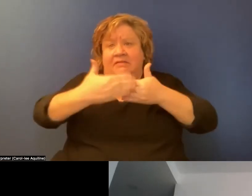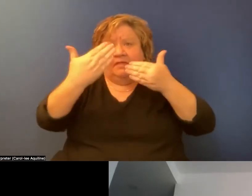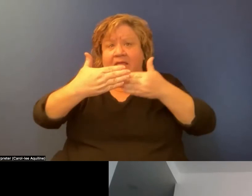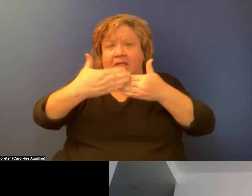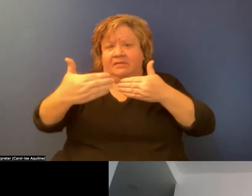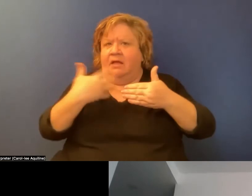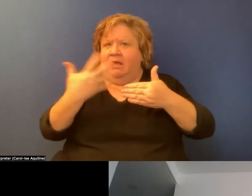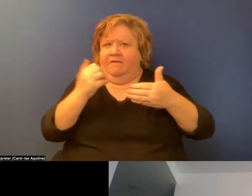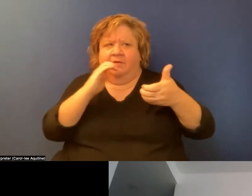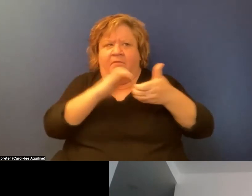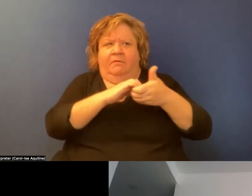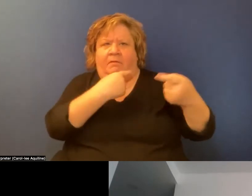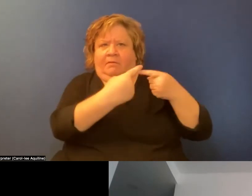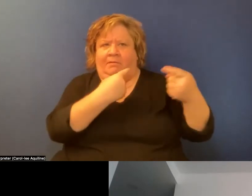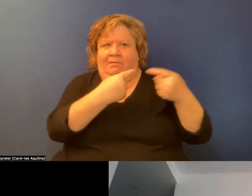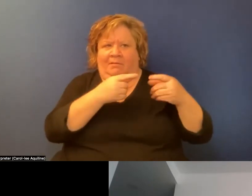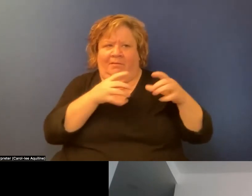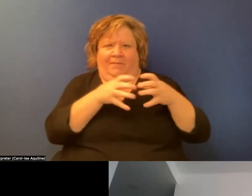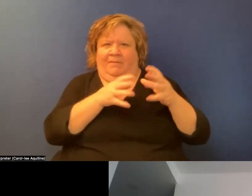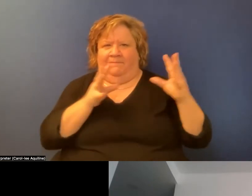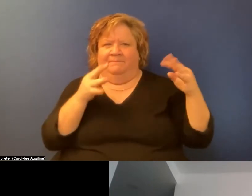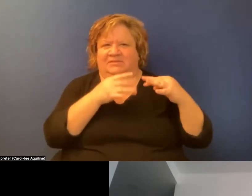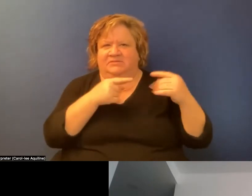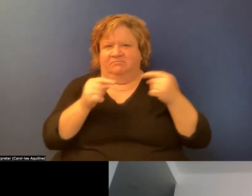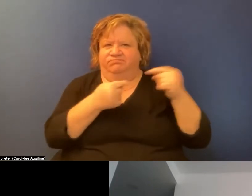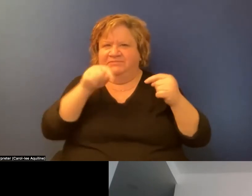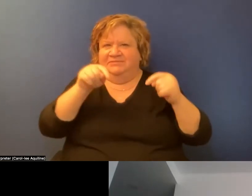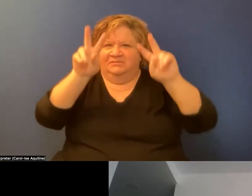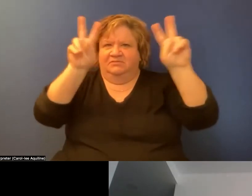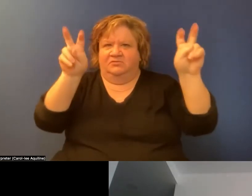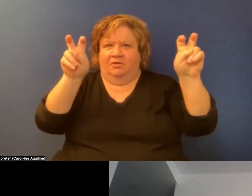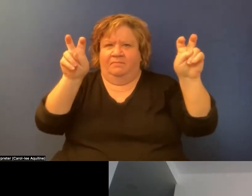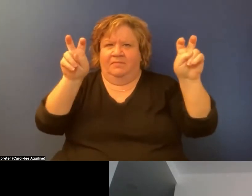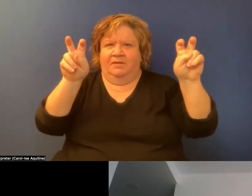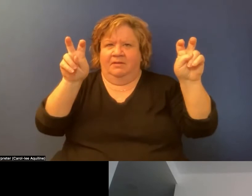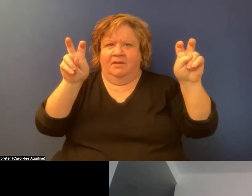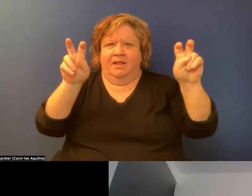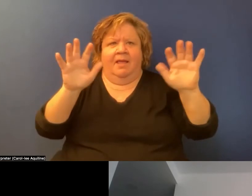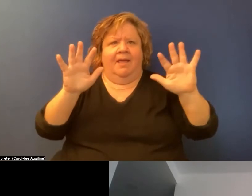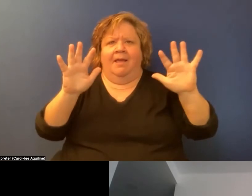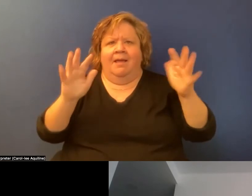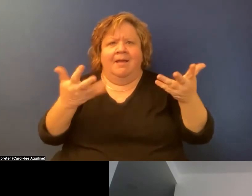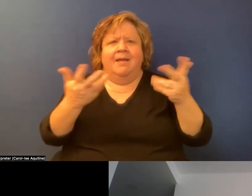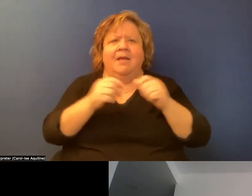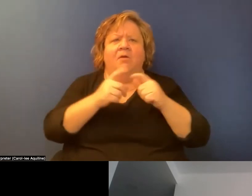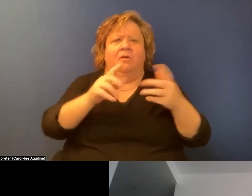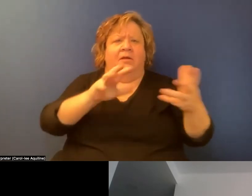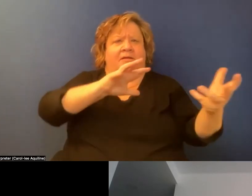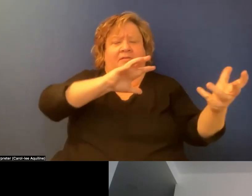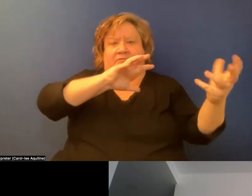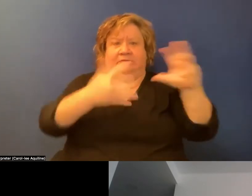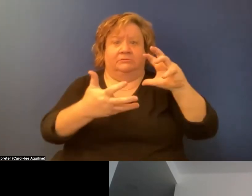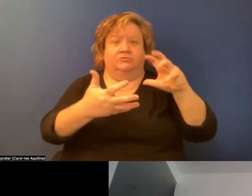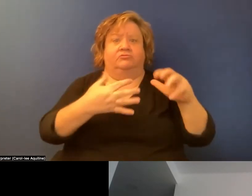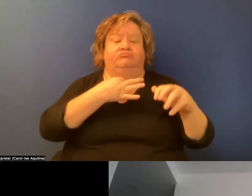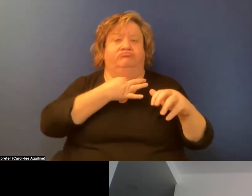I think the most concrete way I work disaster risk reduction has to do with the early action, early warning. And I think